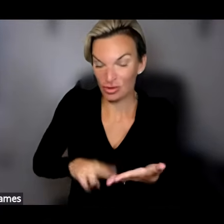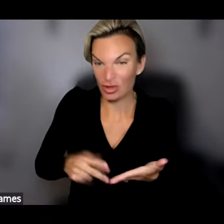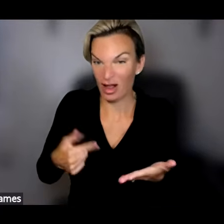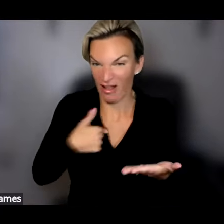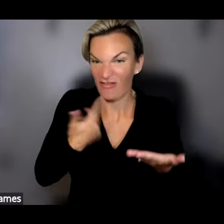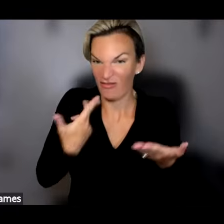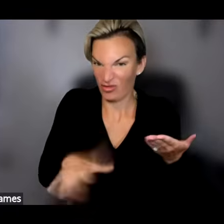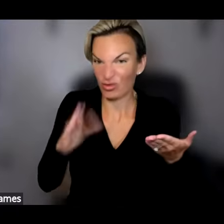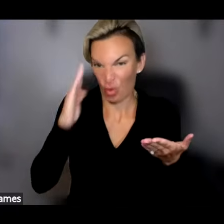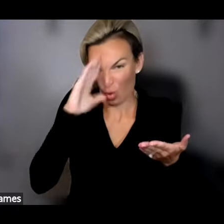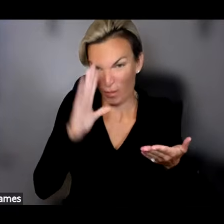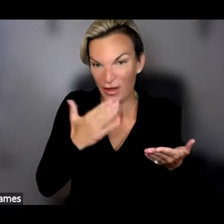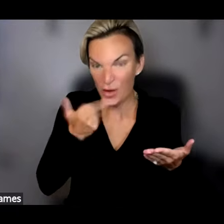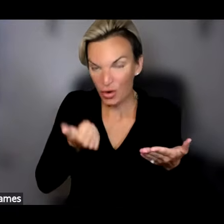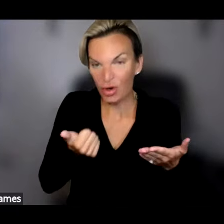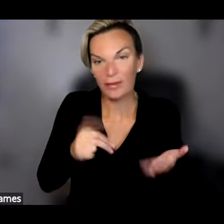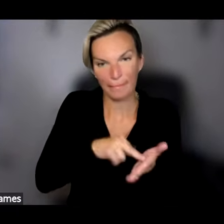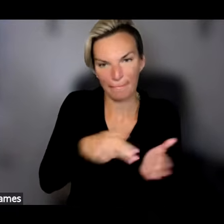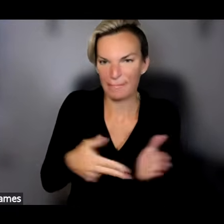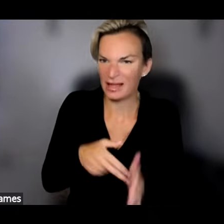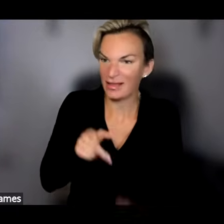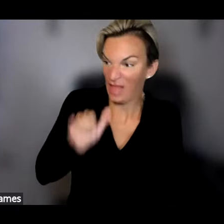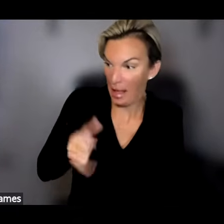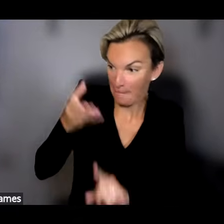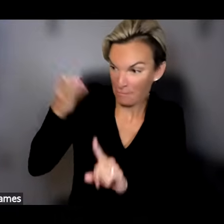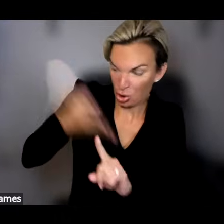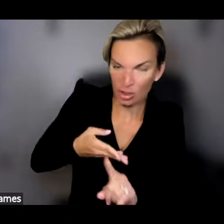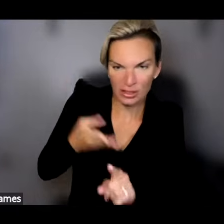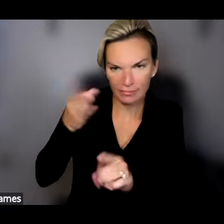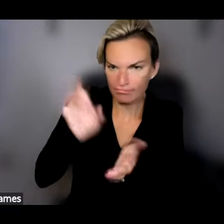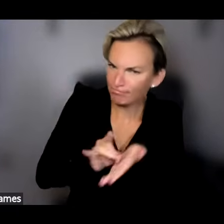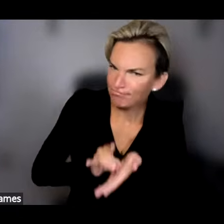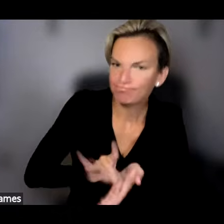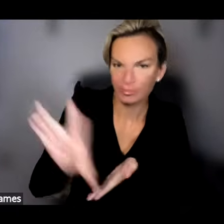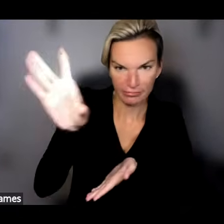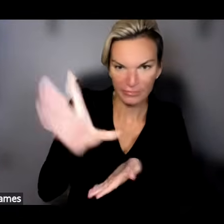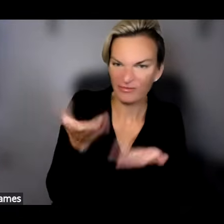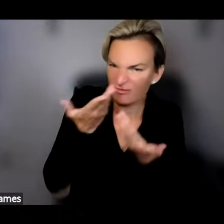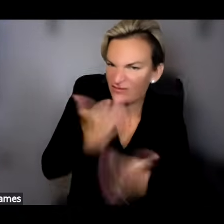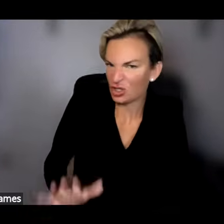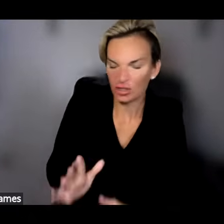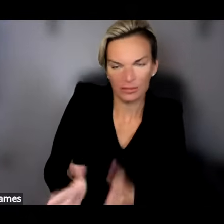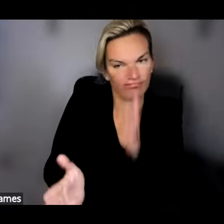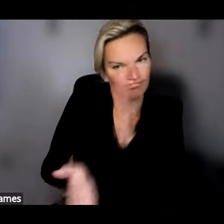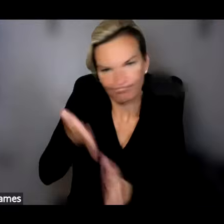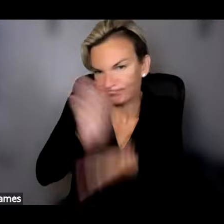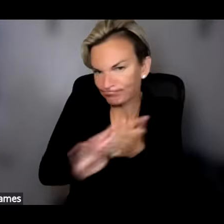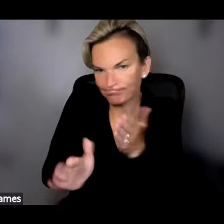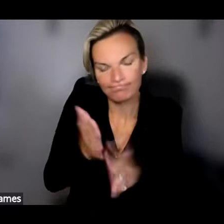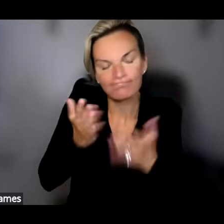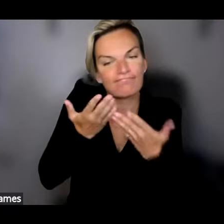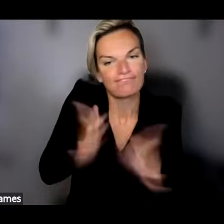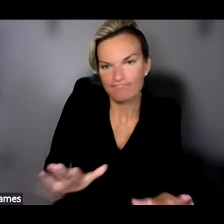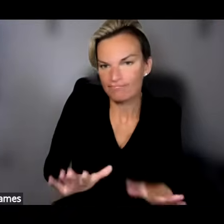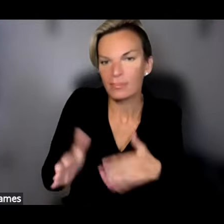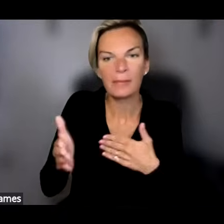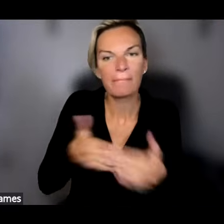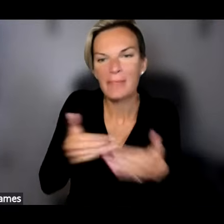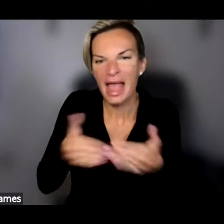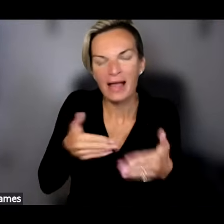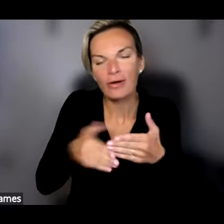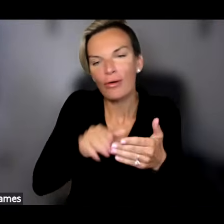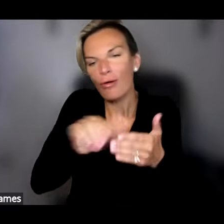certificate, they can disqualify the candidate, again, regardless of how many signatures they may have